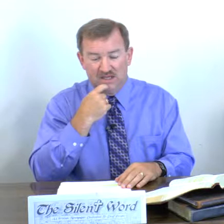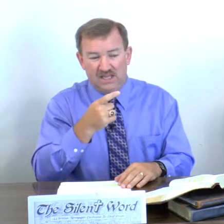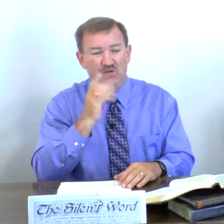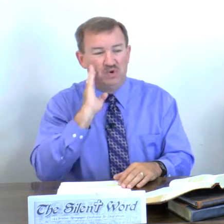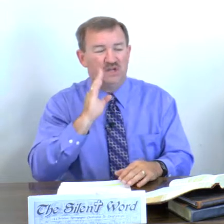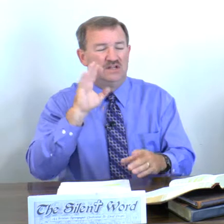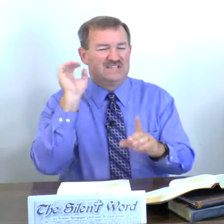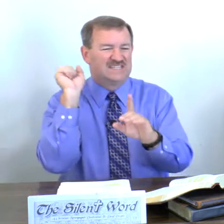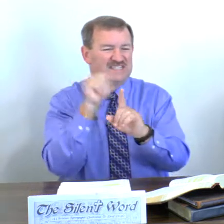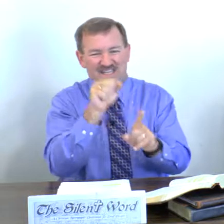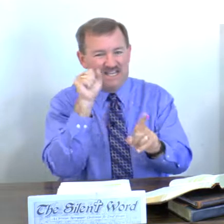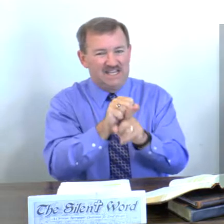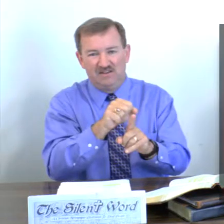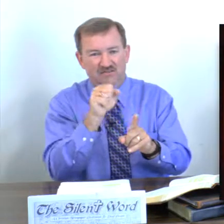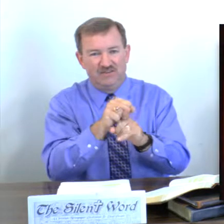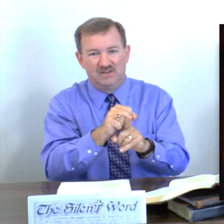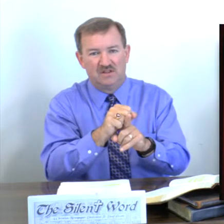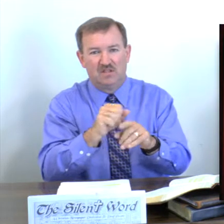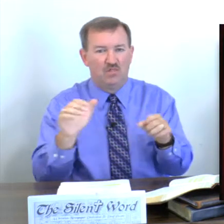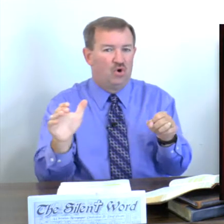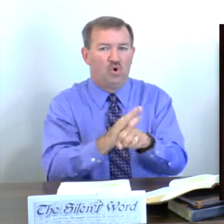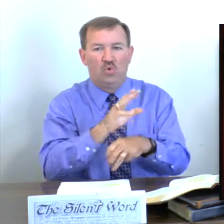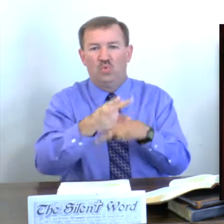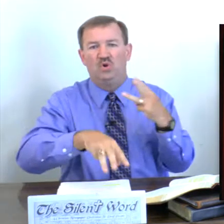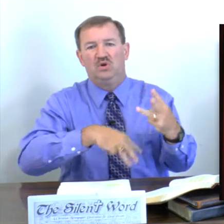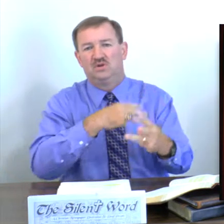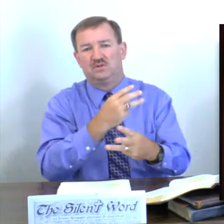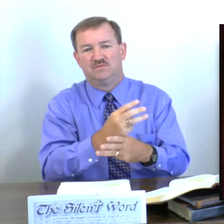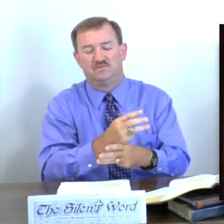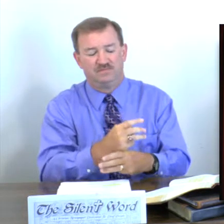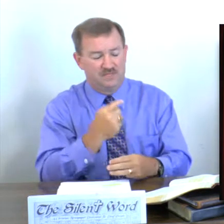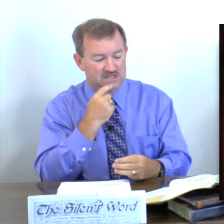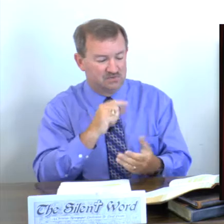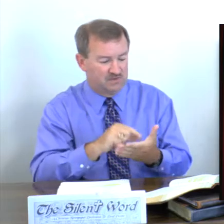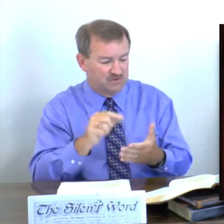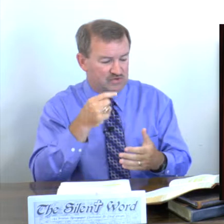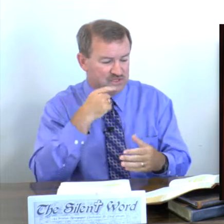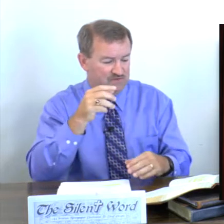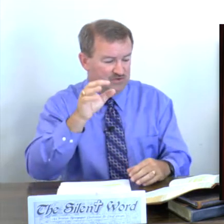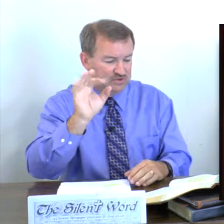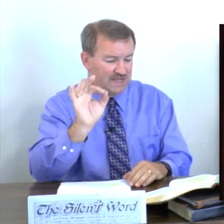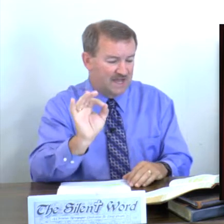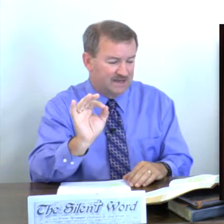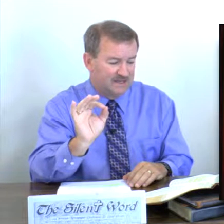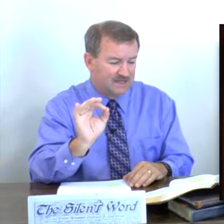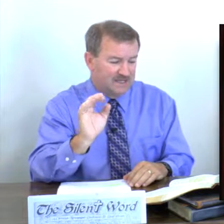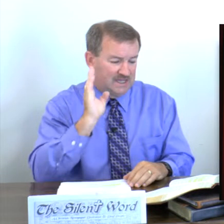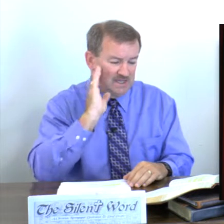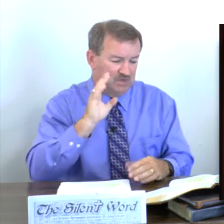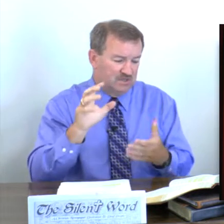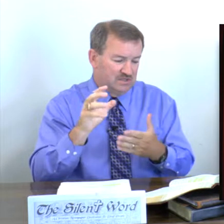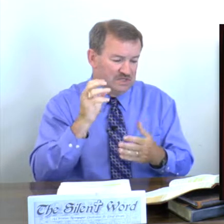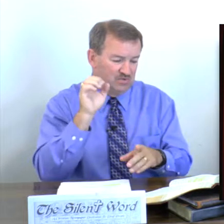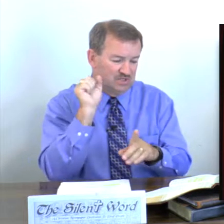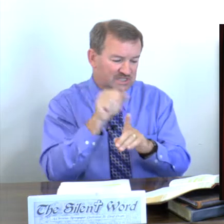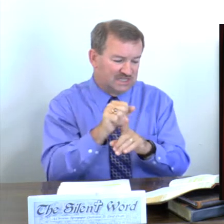He will deceive the whole world. That's what the verse said in verse 9. He will